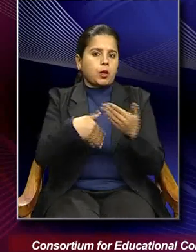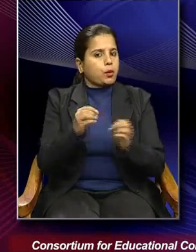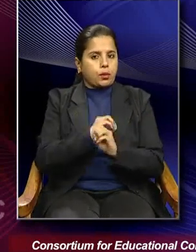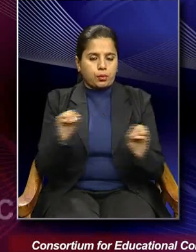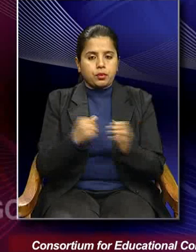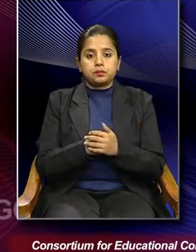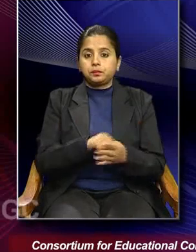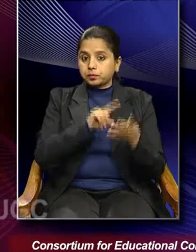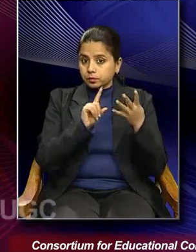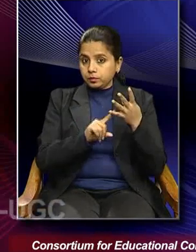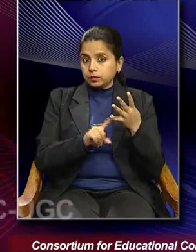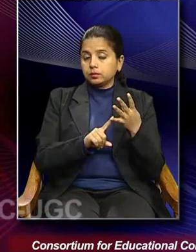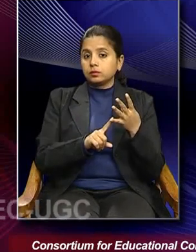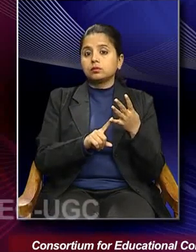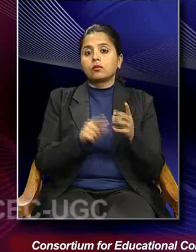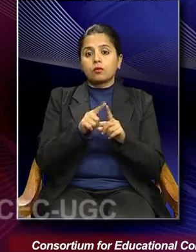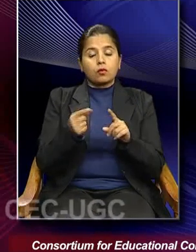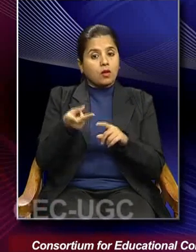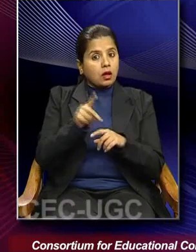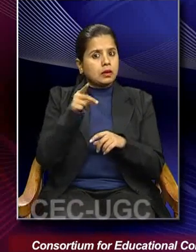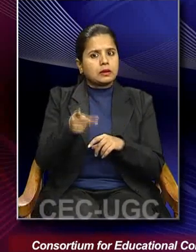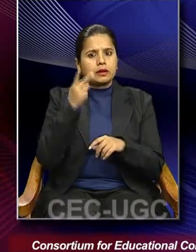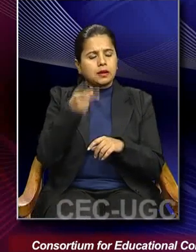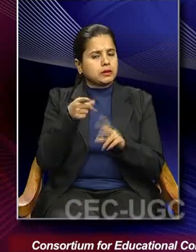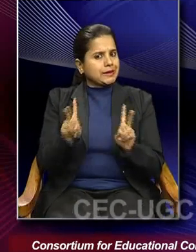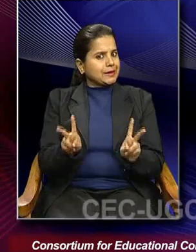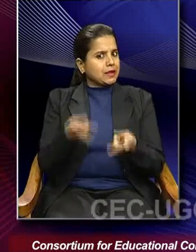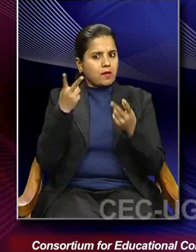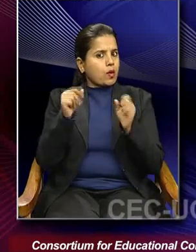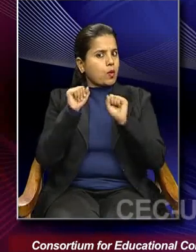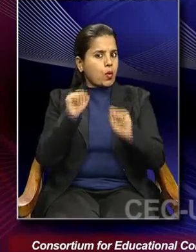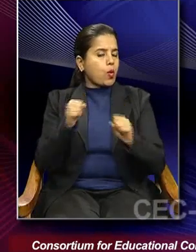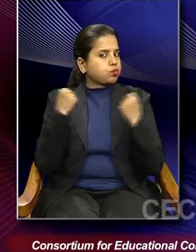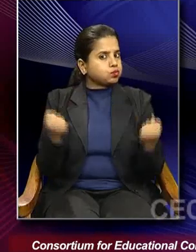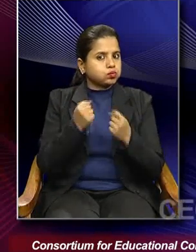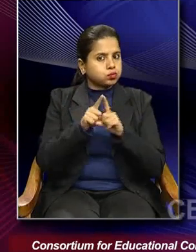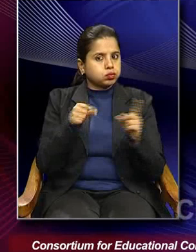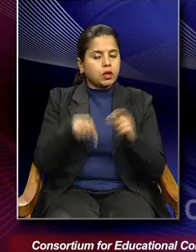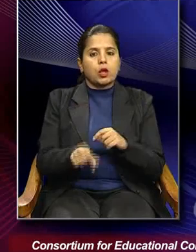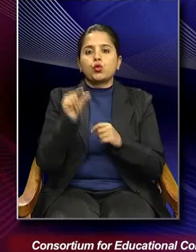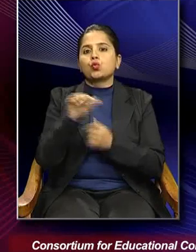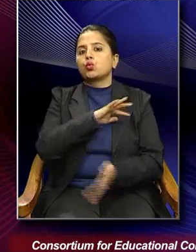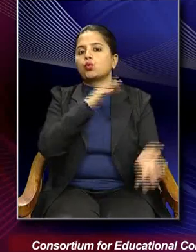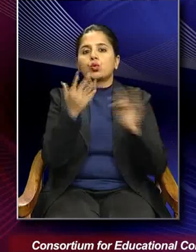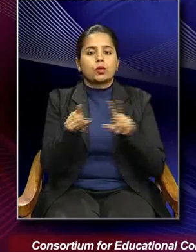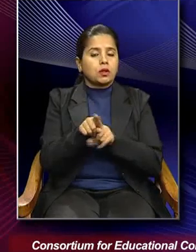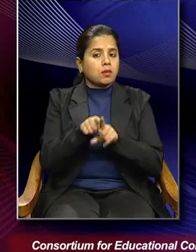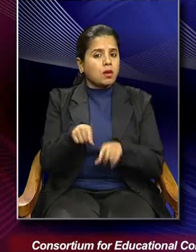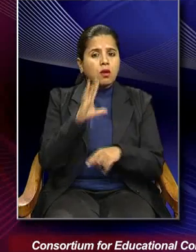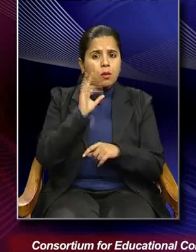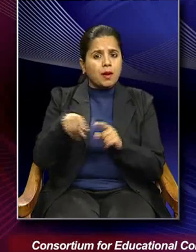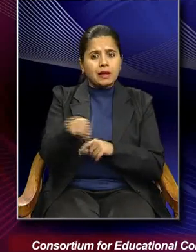The fourth axiom is again a very unique axiom consideration. Universality is also